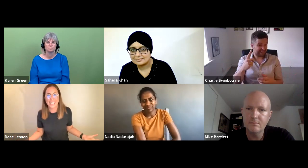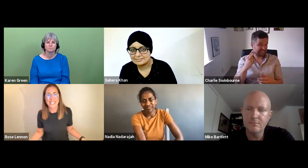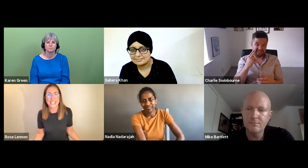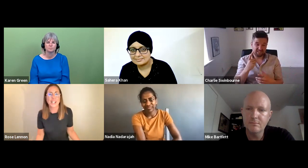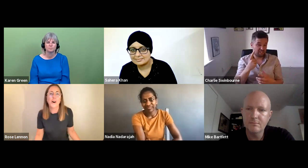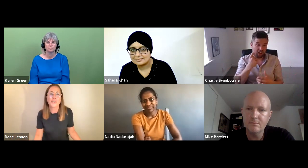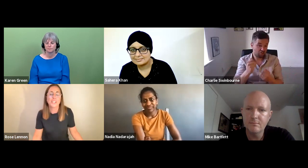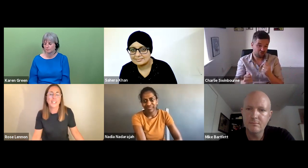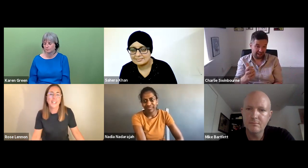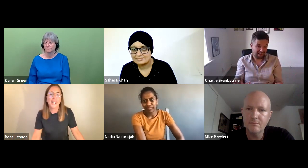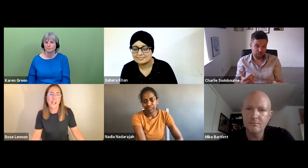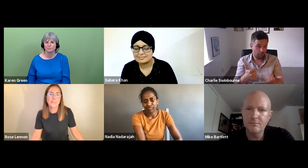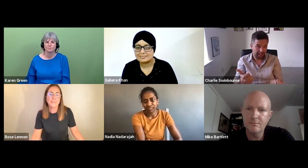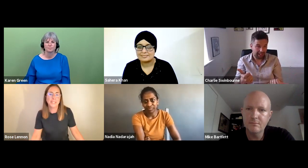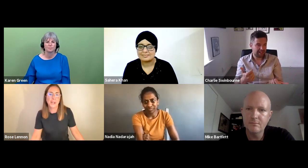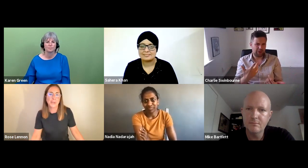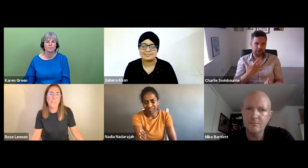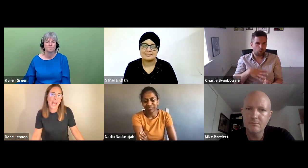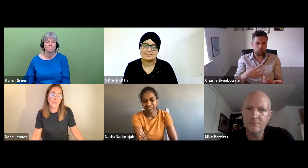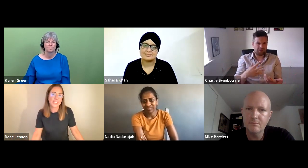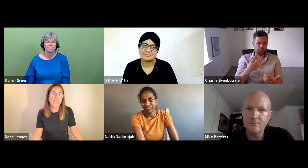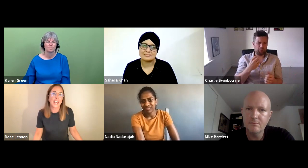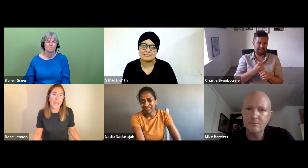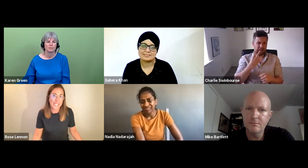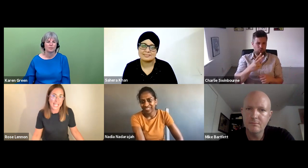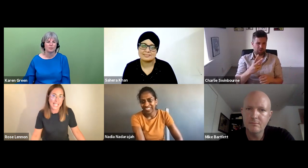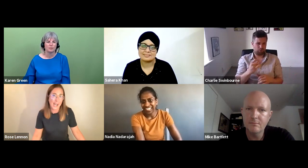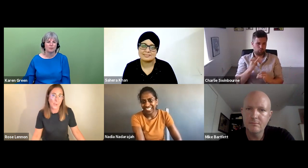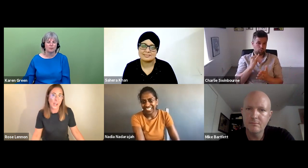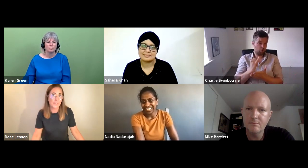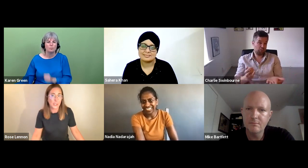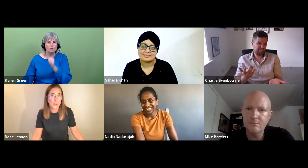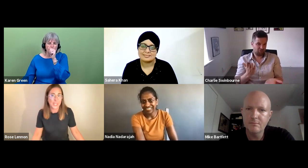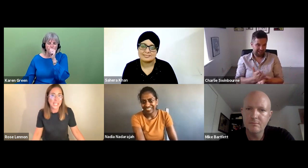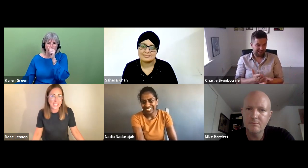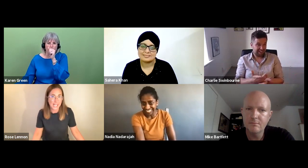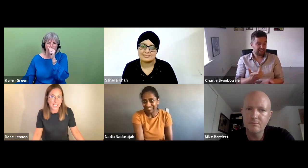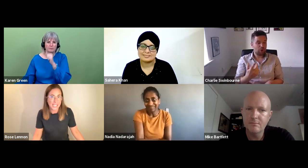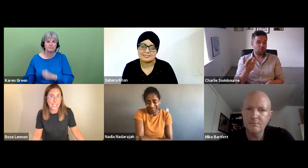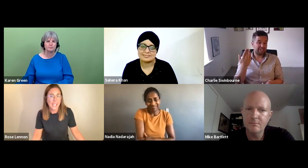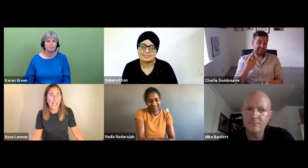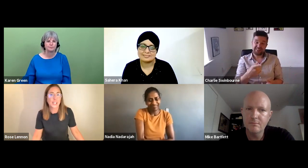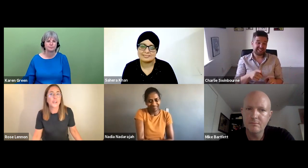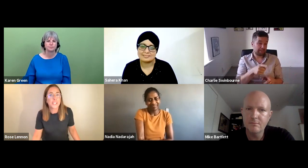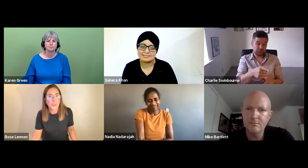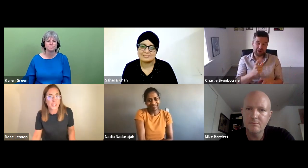think it says a lot, about society and how we are viewed within society, and the consequence